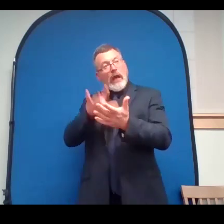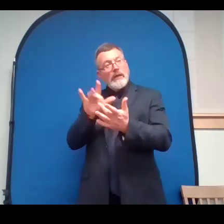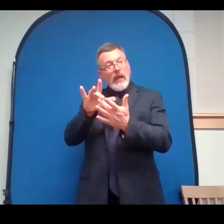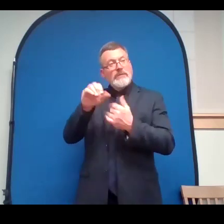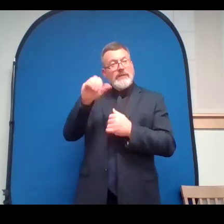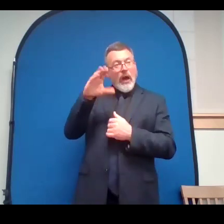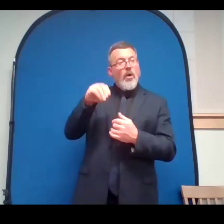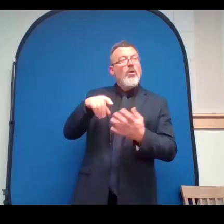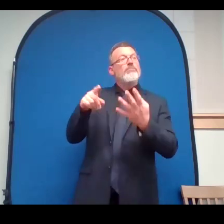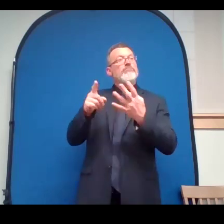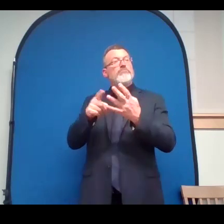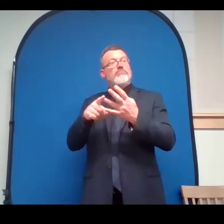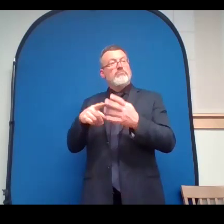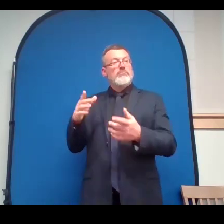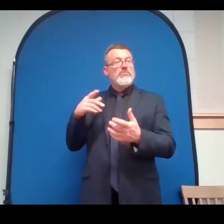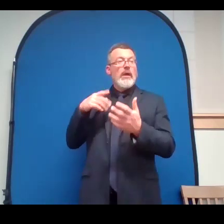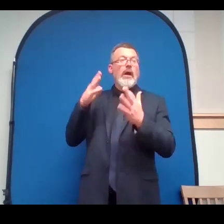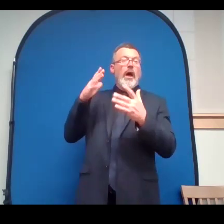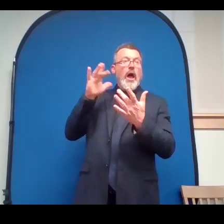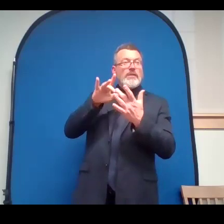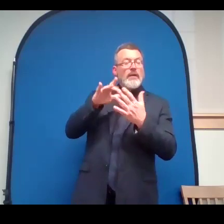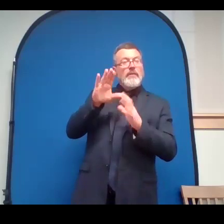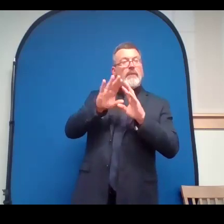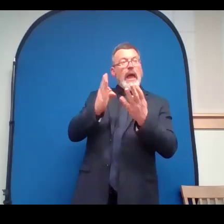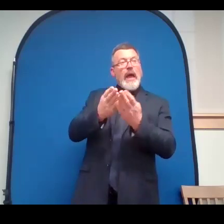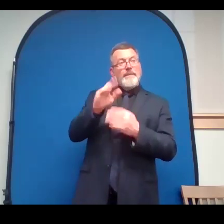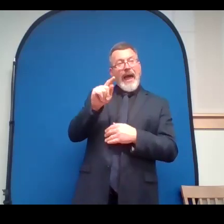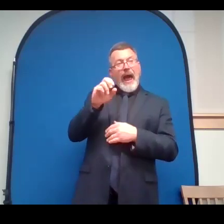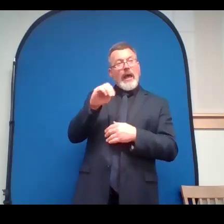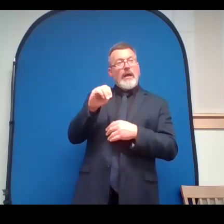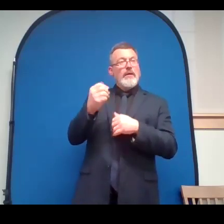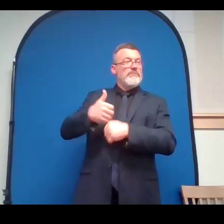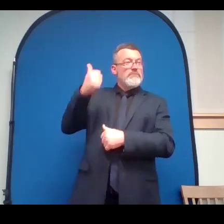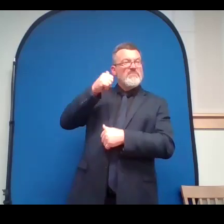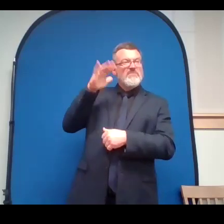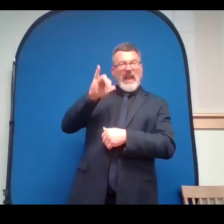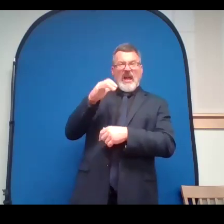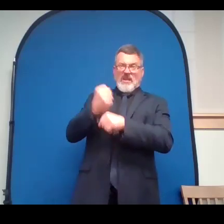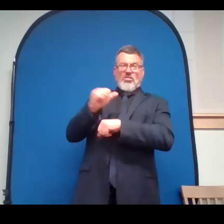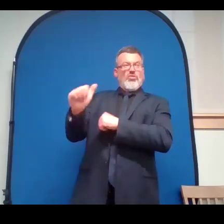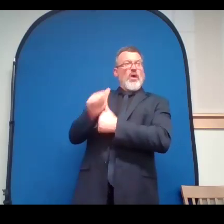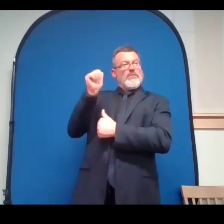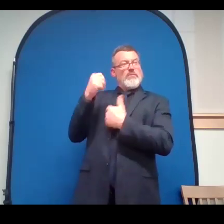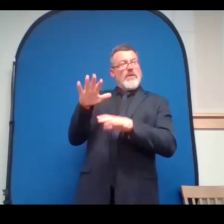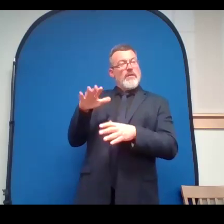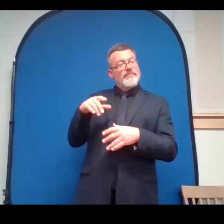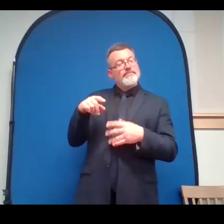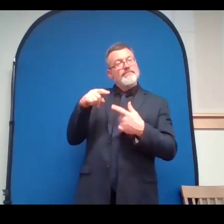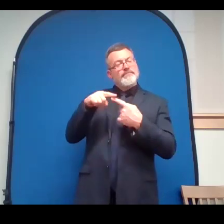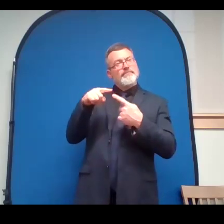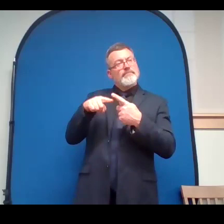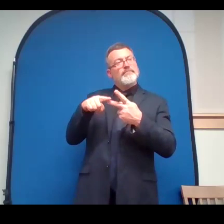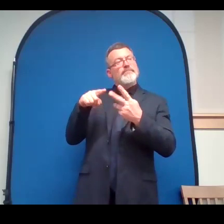my battalion commander, informed him of the threat that we received. In the course of action that First Sergeant and I